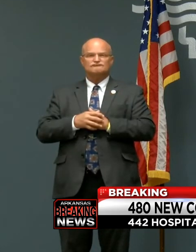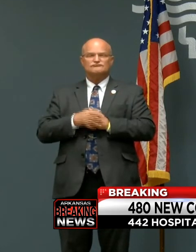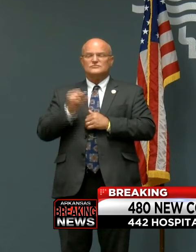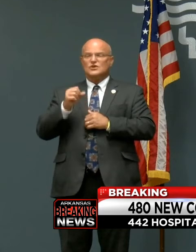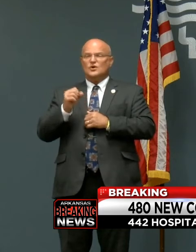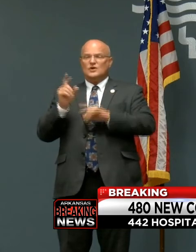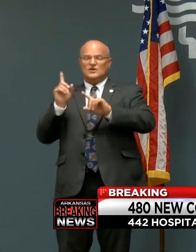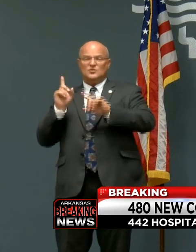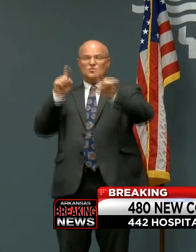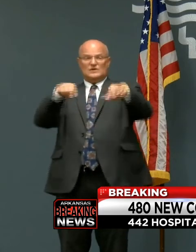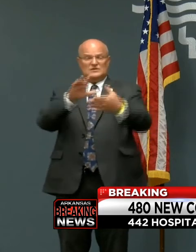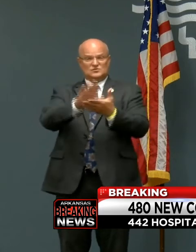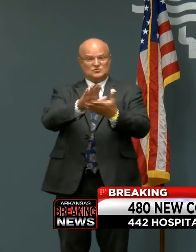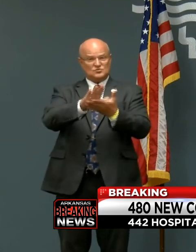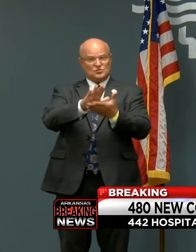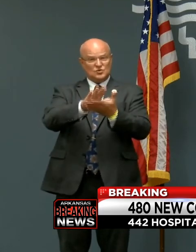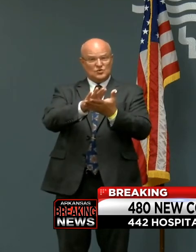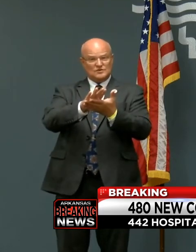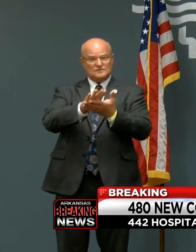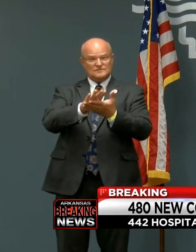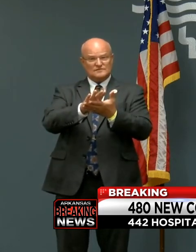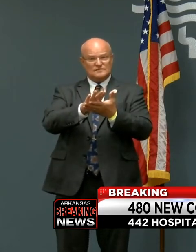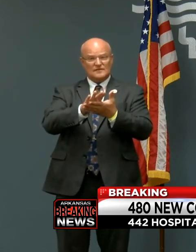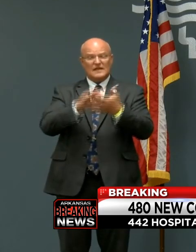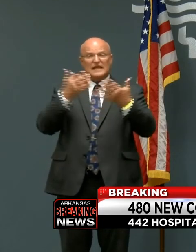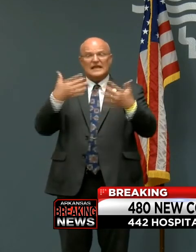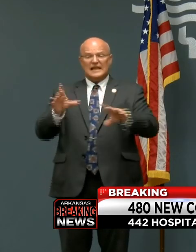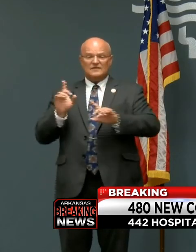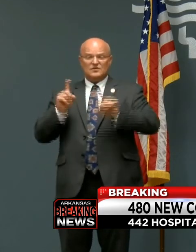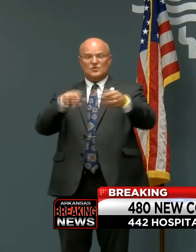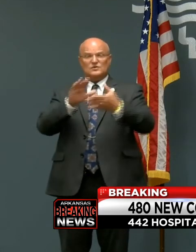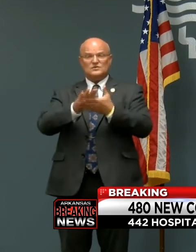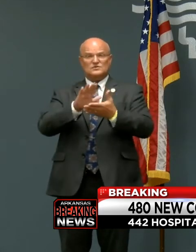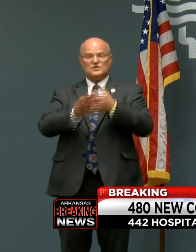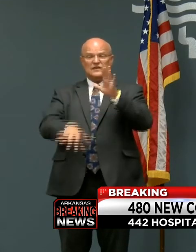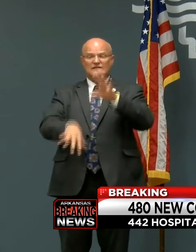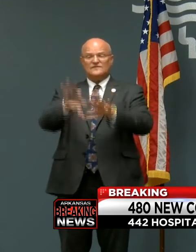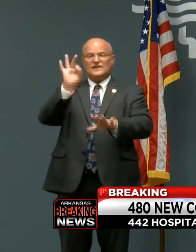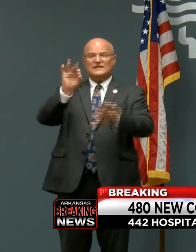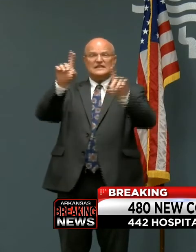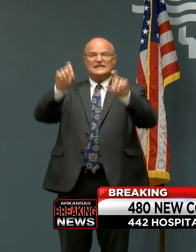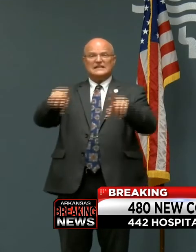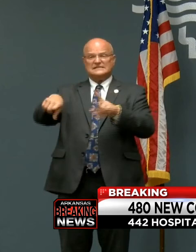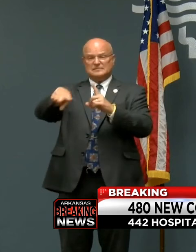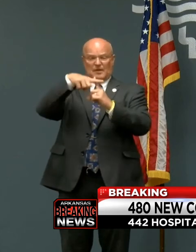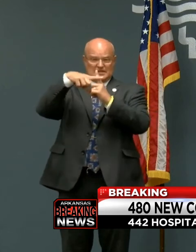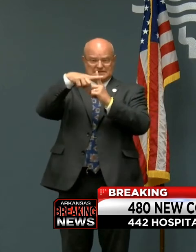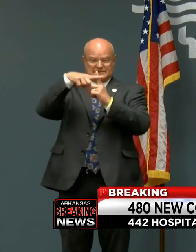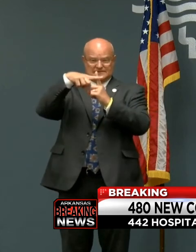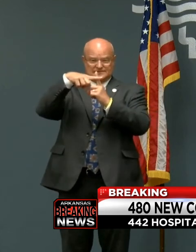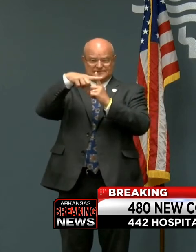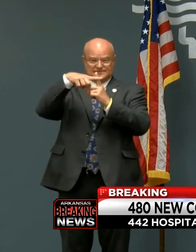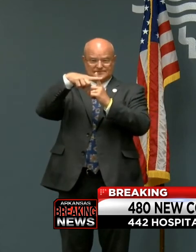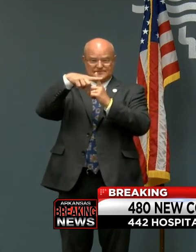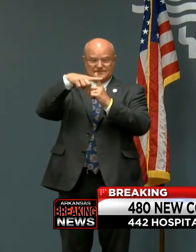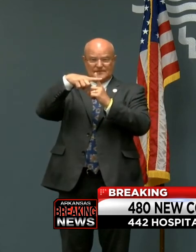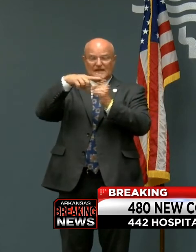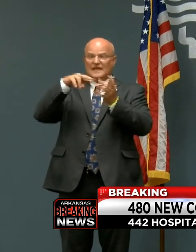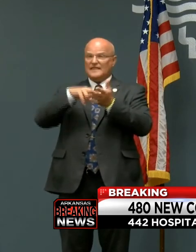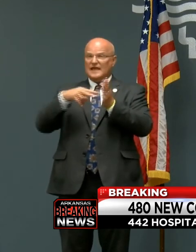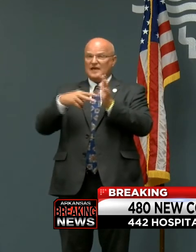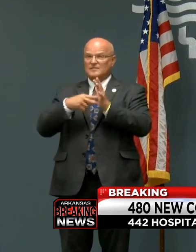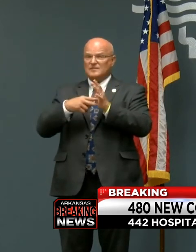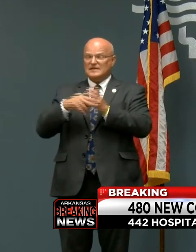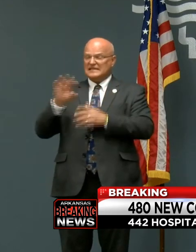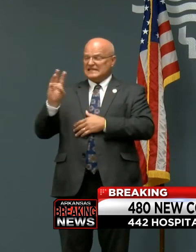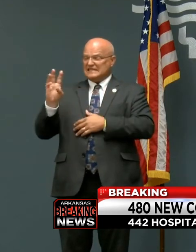so he went on to school, and after going to school, he found out that he tested positive. That meant that